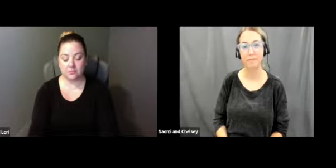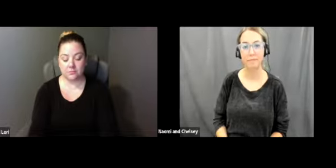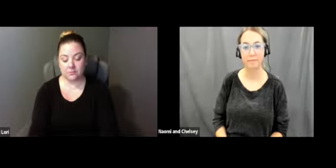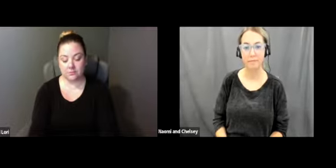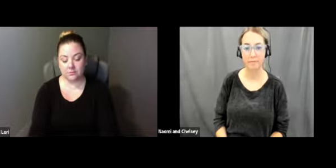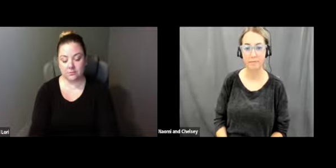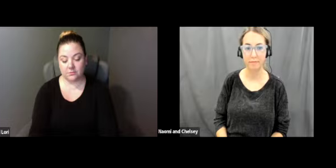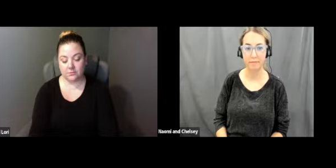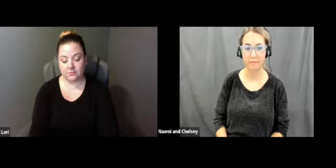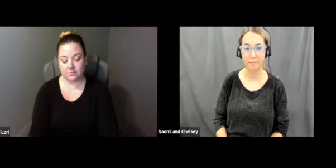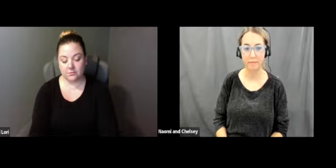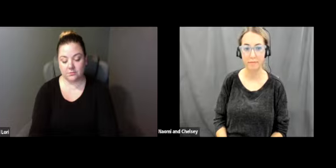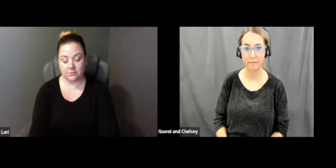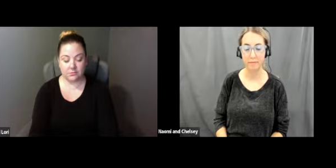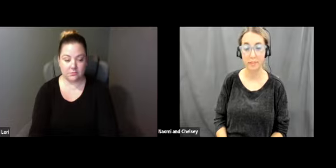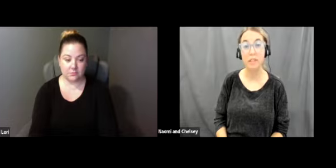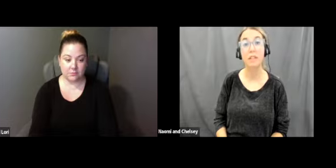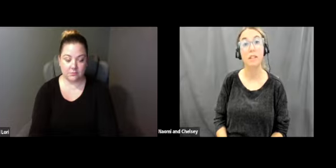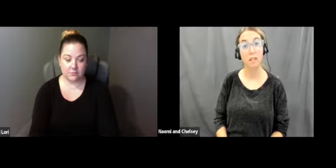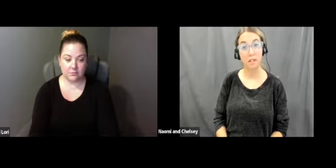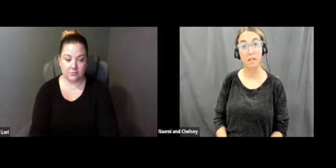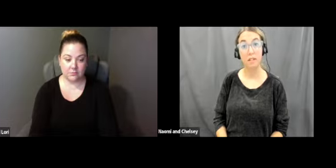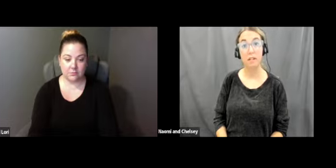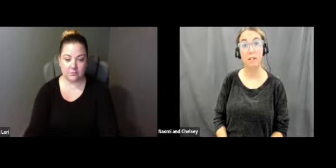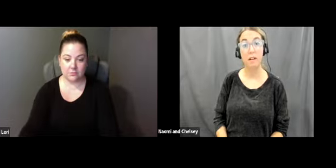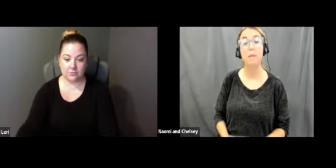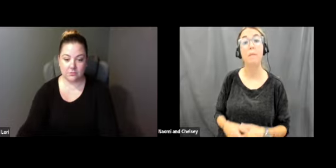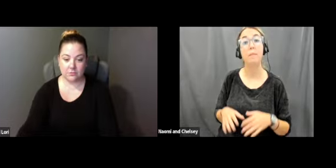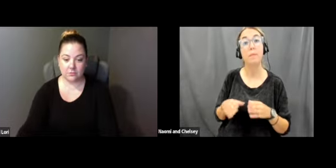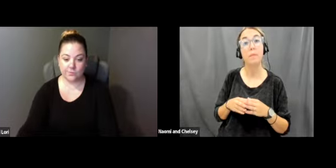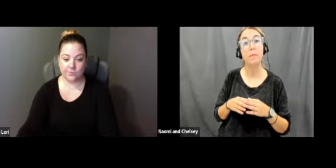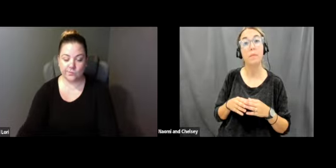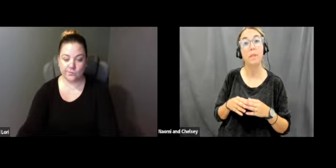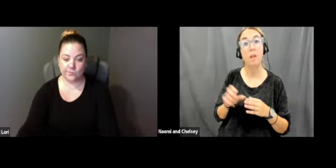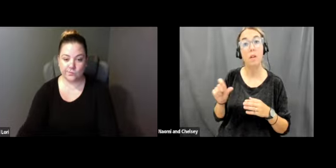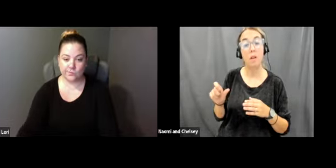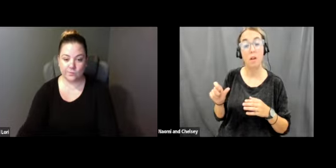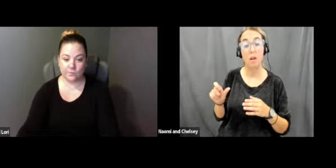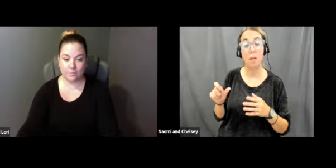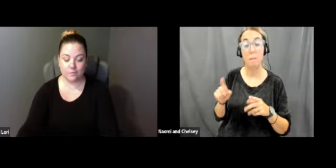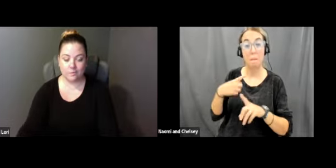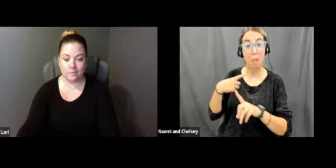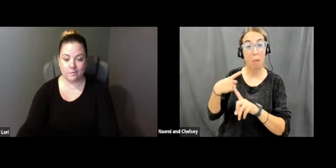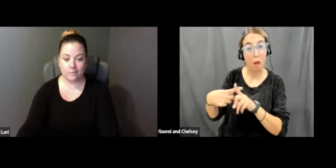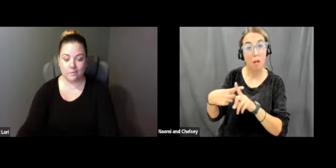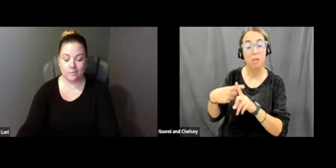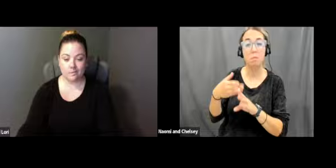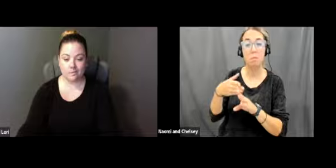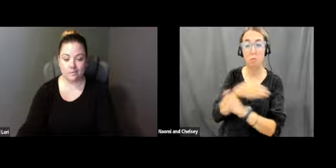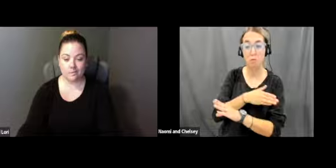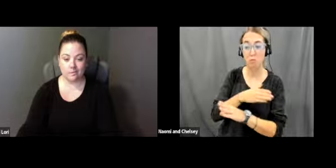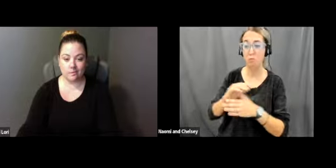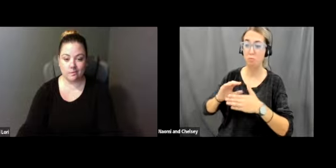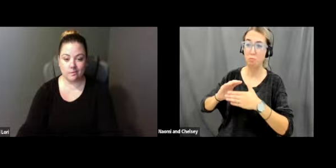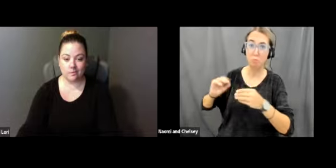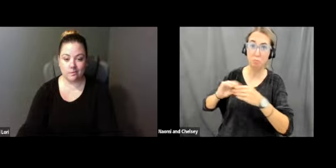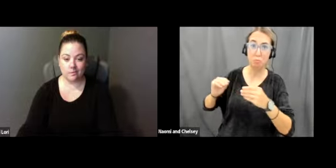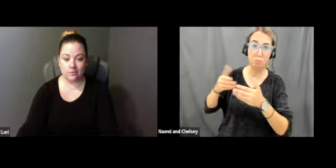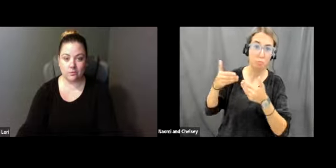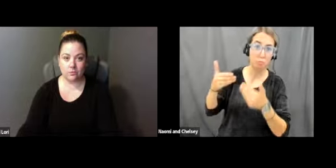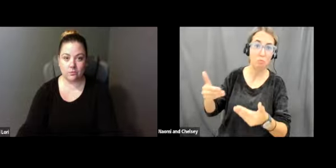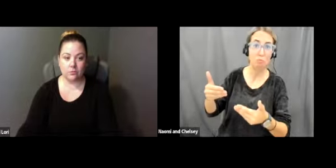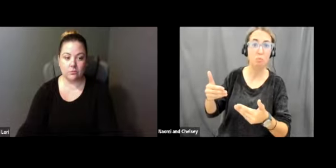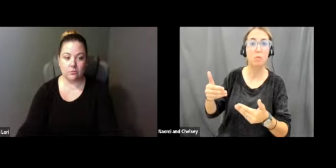going to be mindful of accessibility here is by starting off by including some visual descriptions of ourselves,